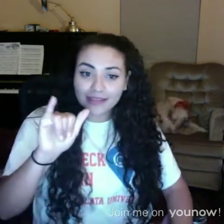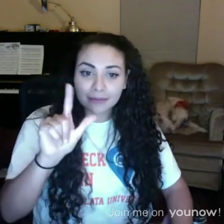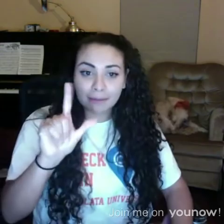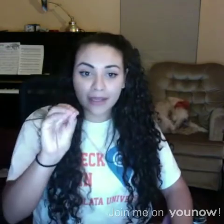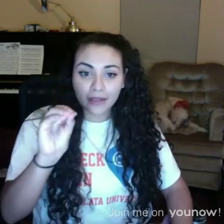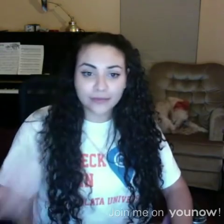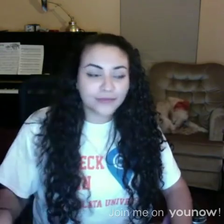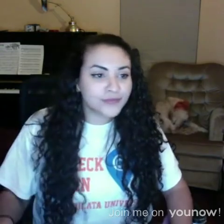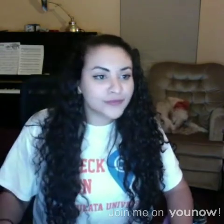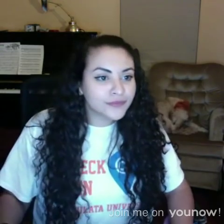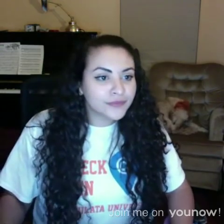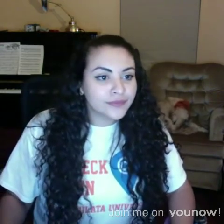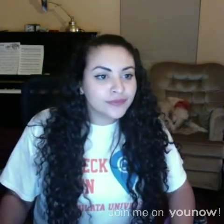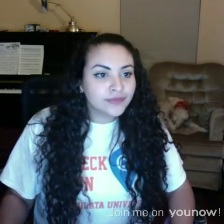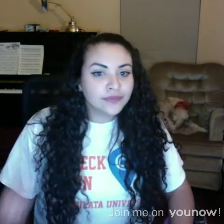That's Milo.